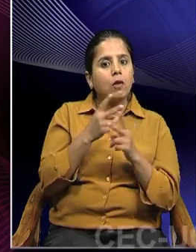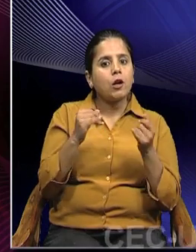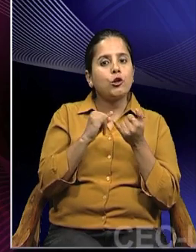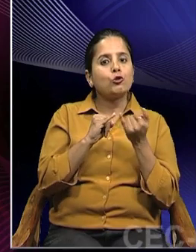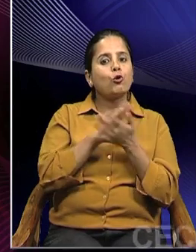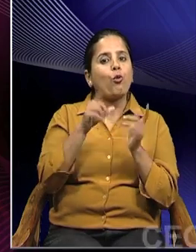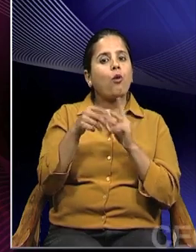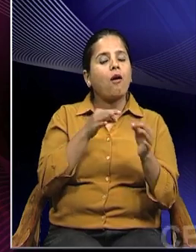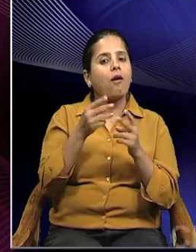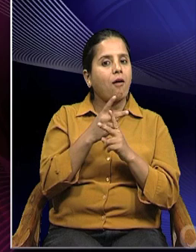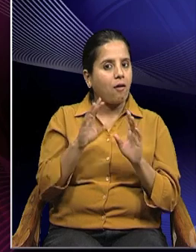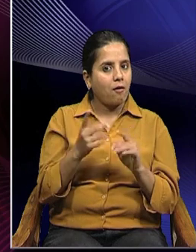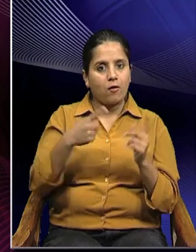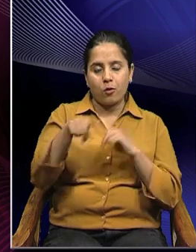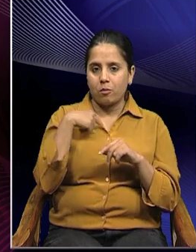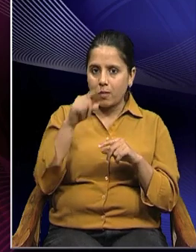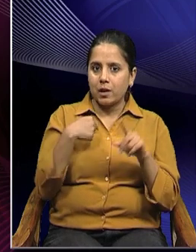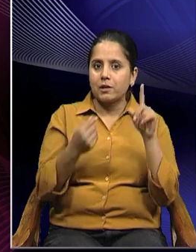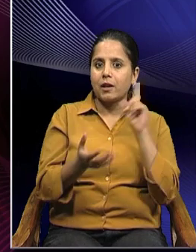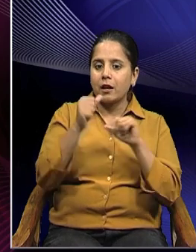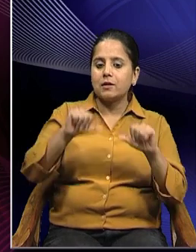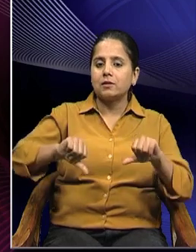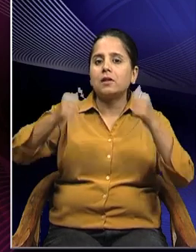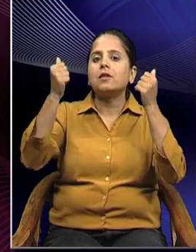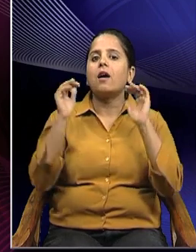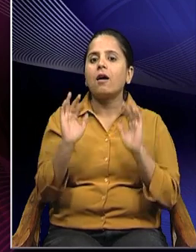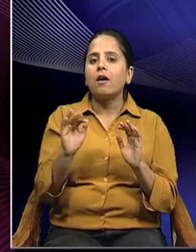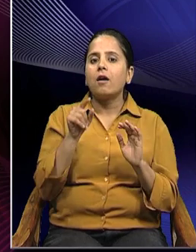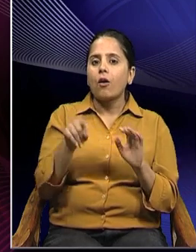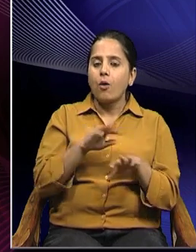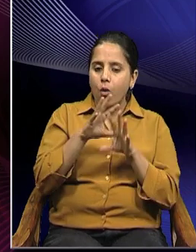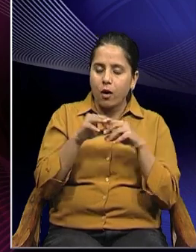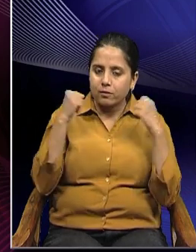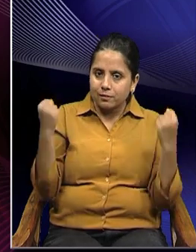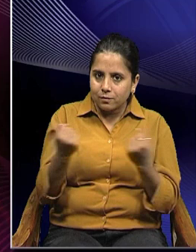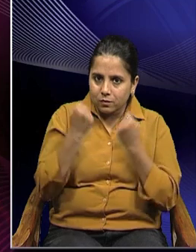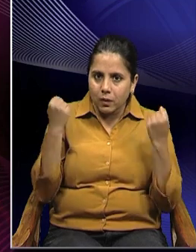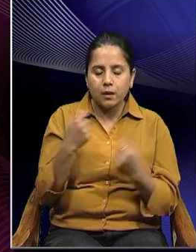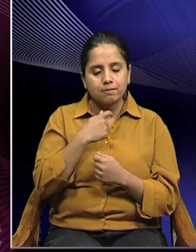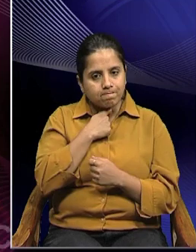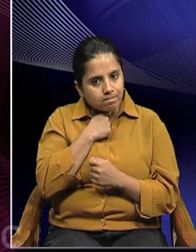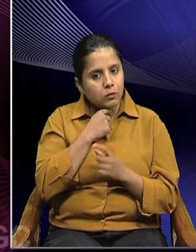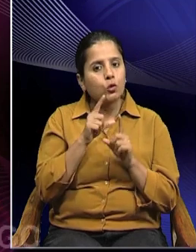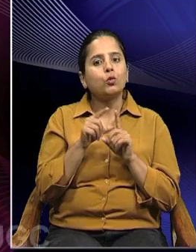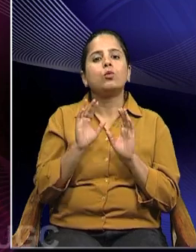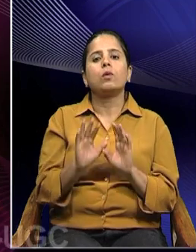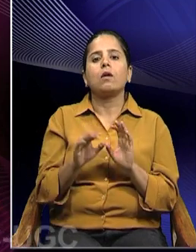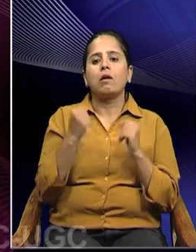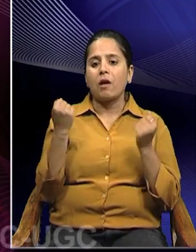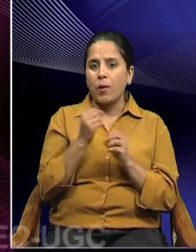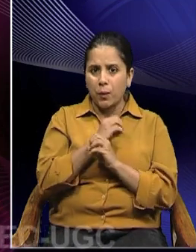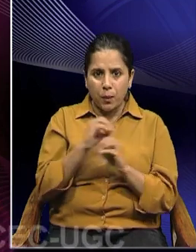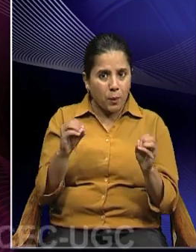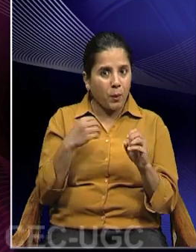shloka, that we have to get success which is with all efforts and commitment. Effortless success is